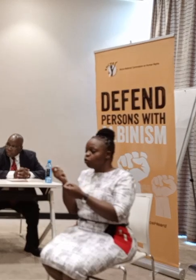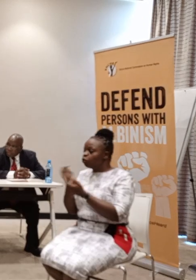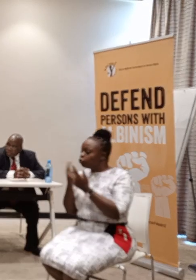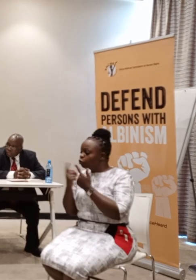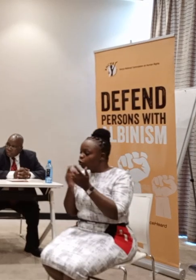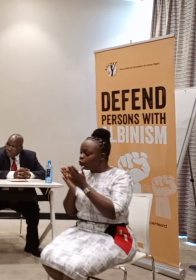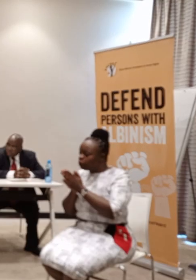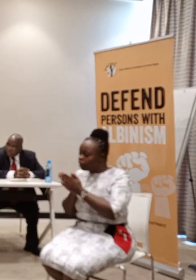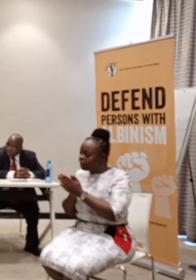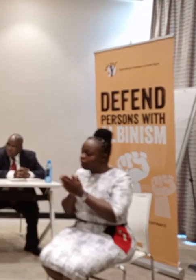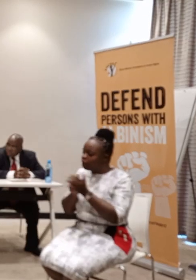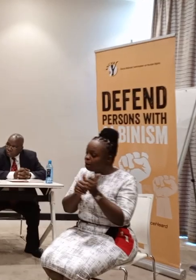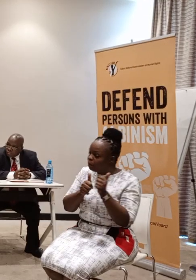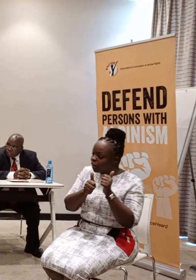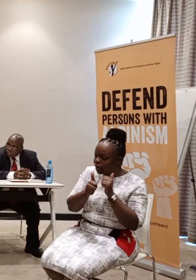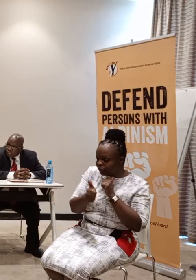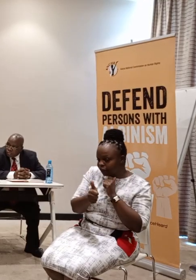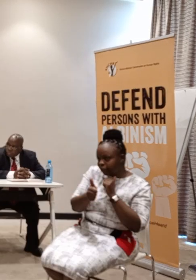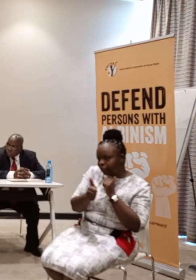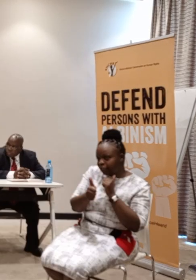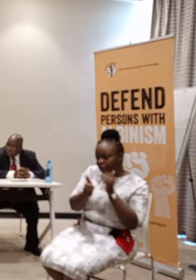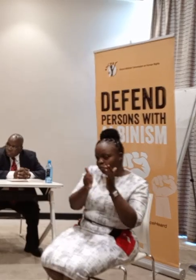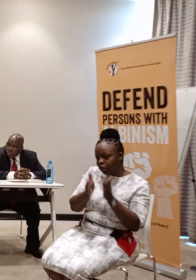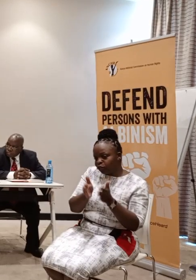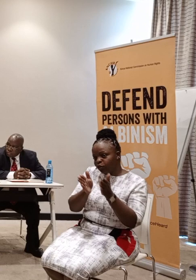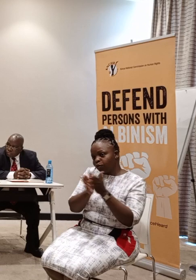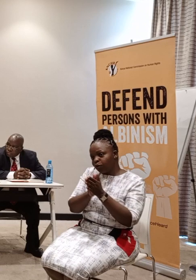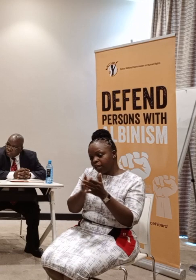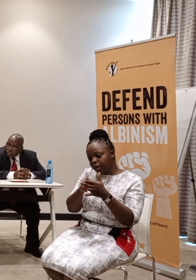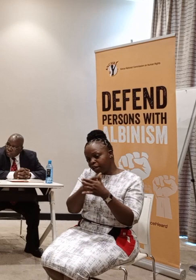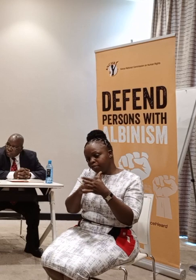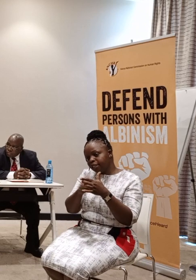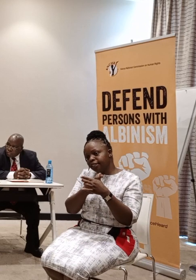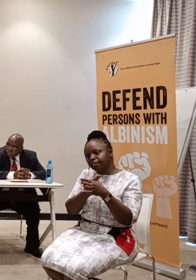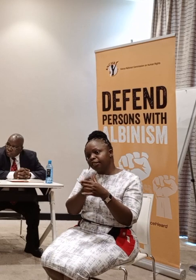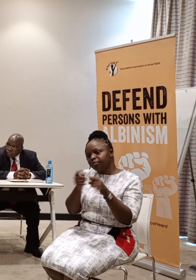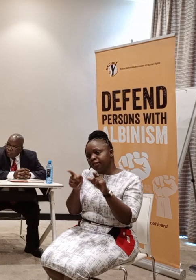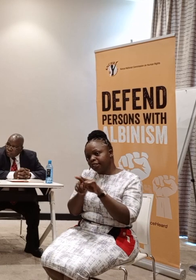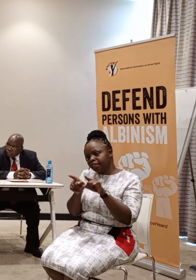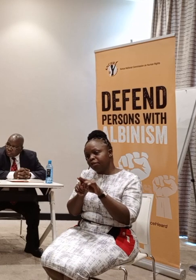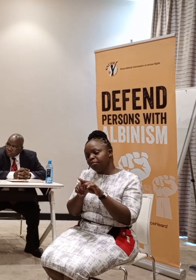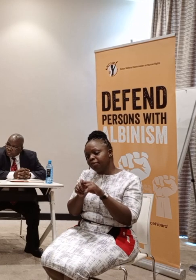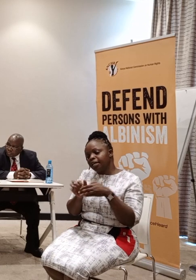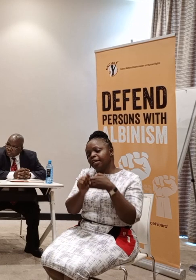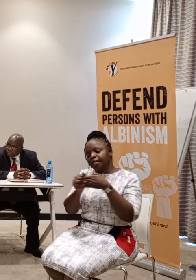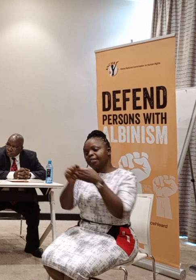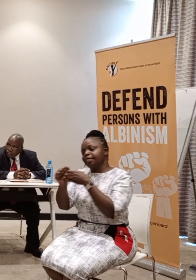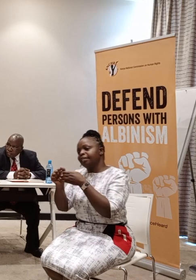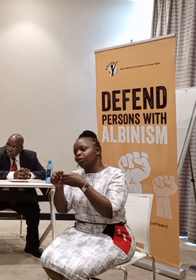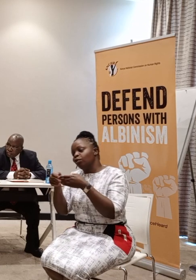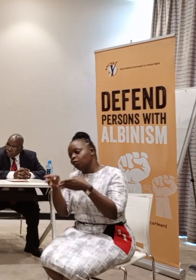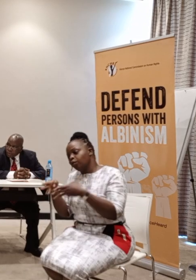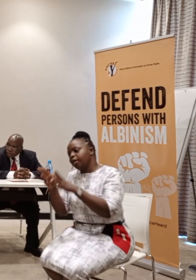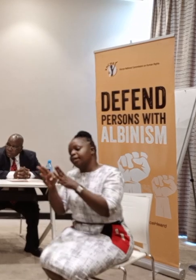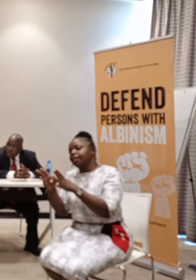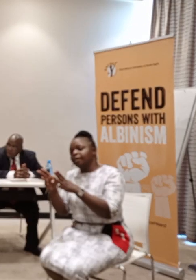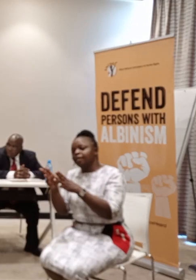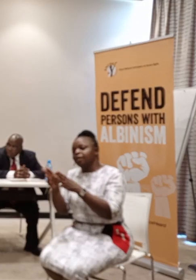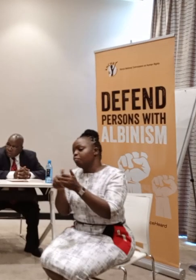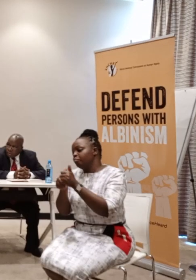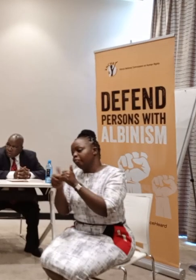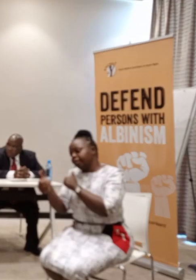and you know, a person with albinism was also leading the way, anapita huko kando. And